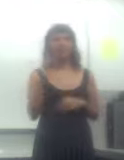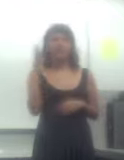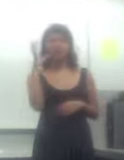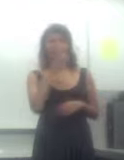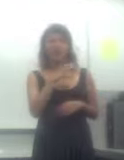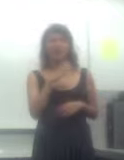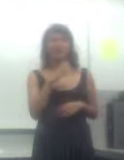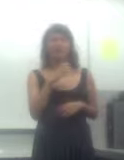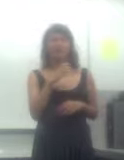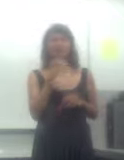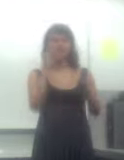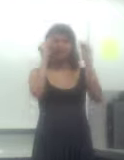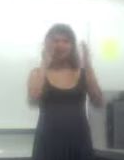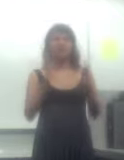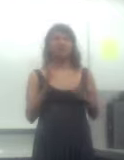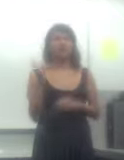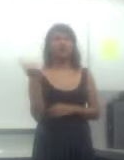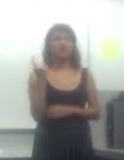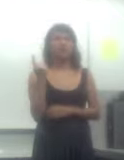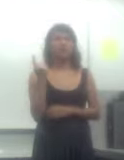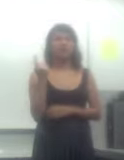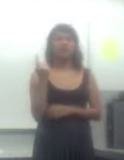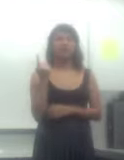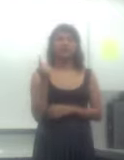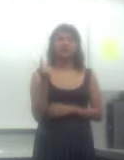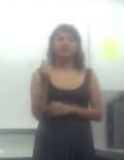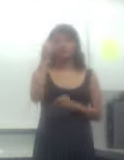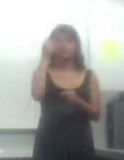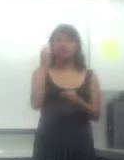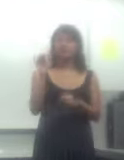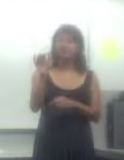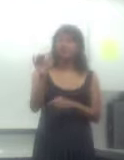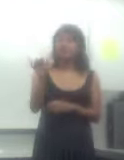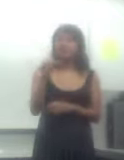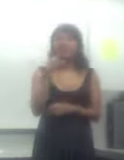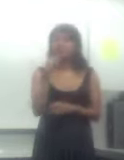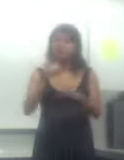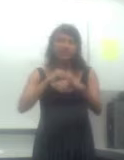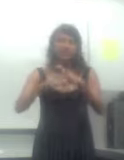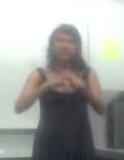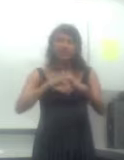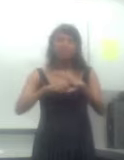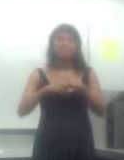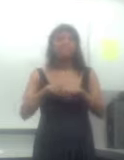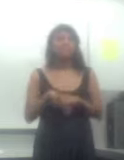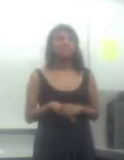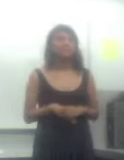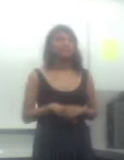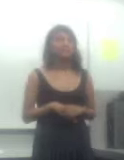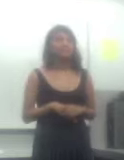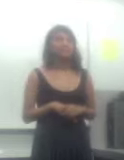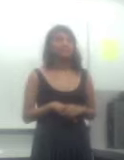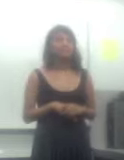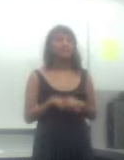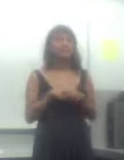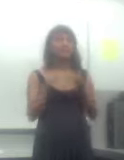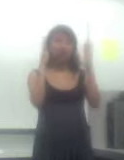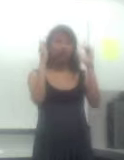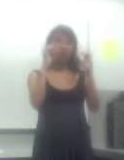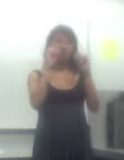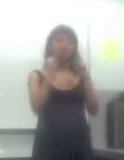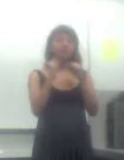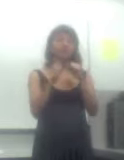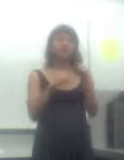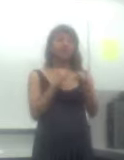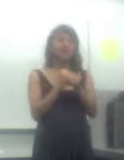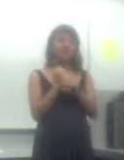interpreter brain from my social brain. It was a good little lesson, and I'm hoping to go back next year and interpret. They asked